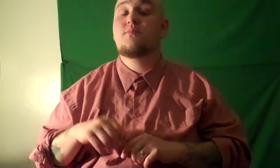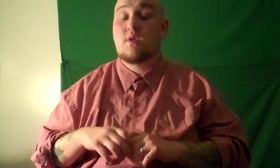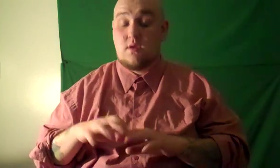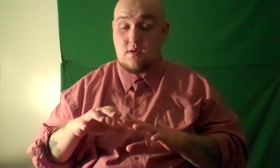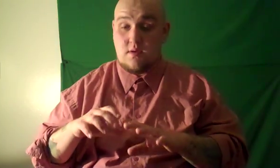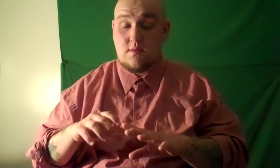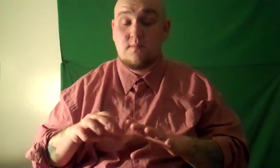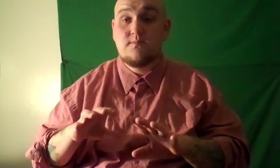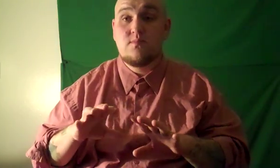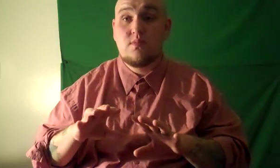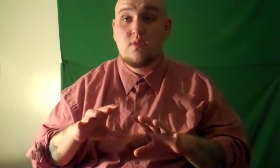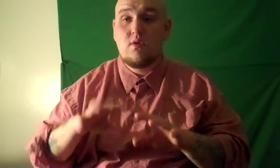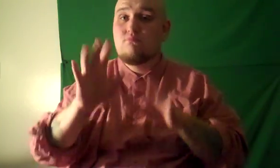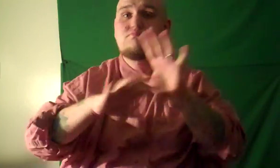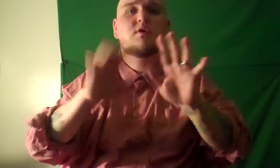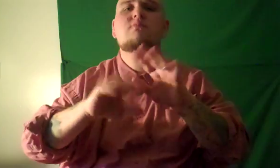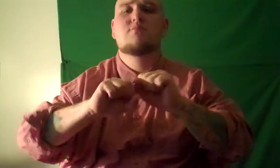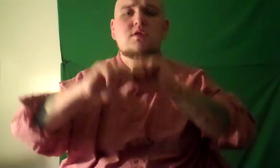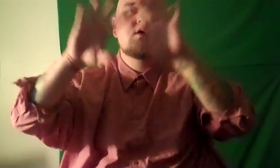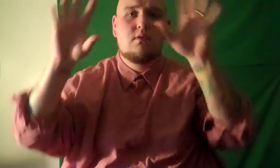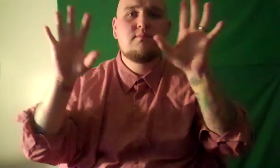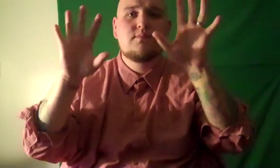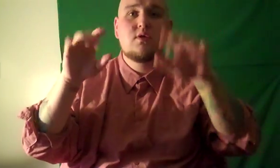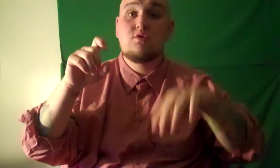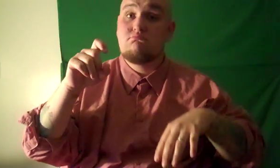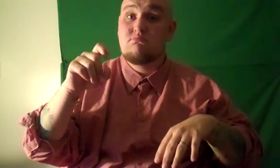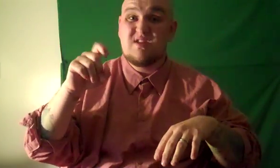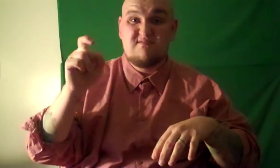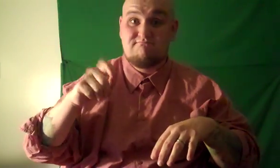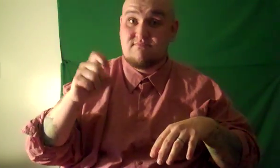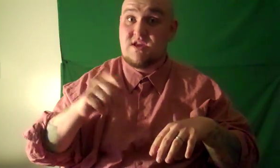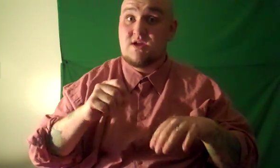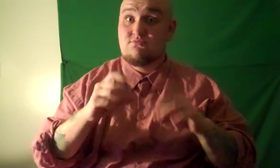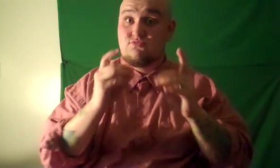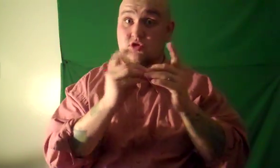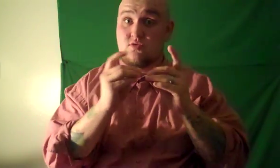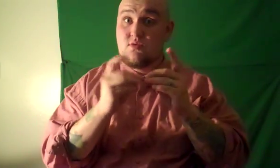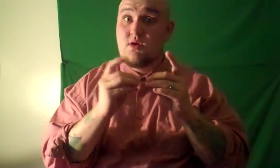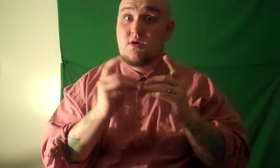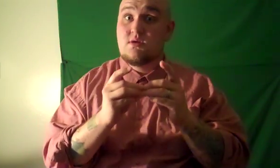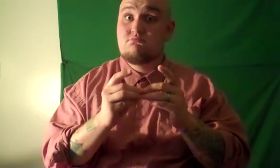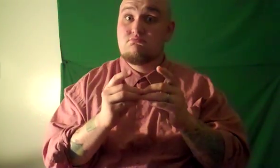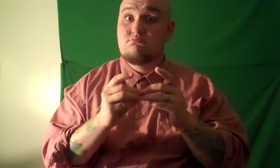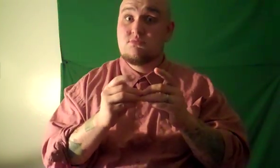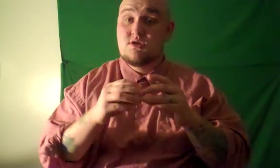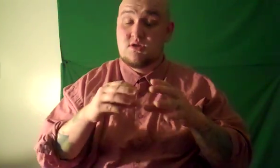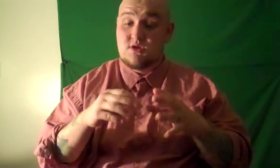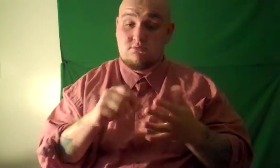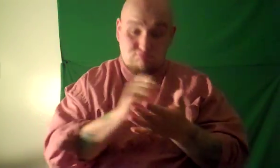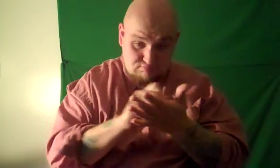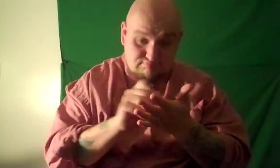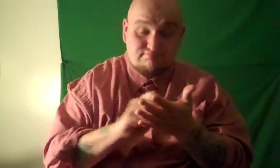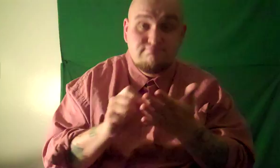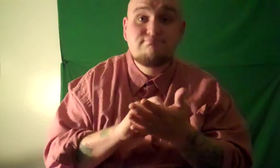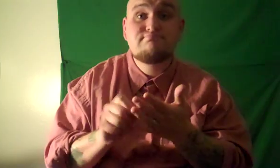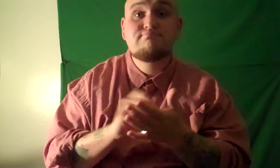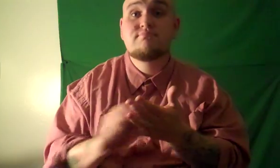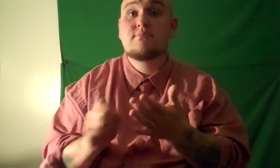do not need a degree to take the written knowledge test part of the NIC. You